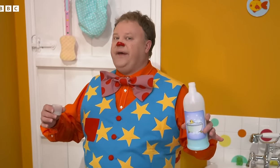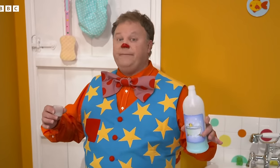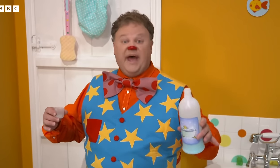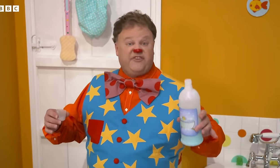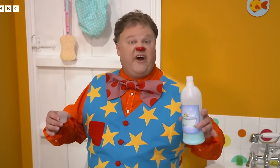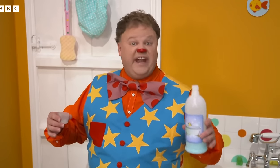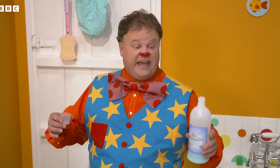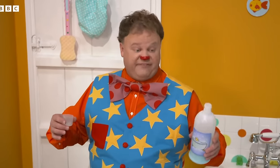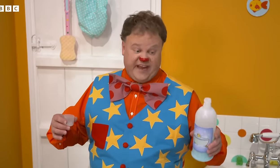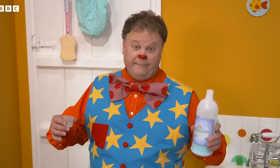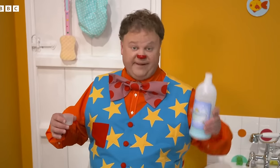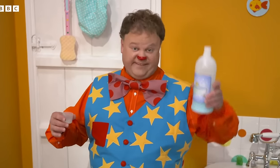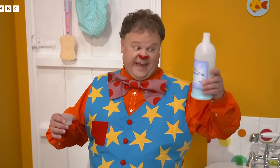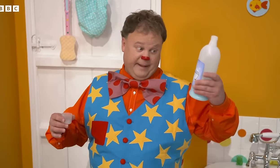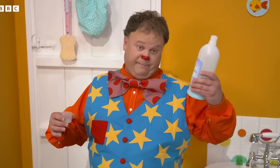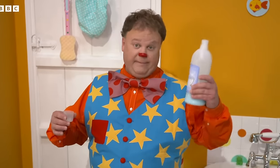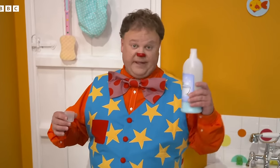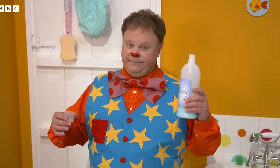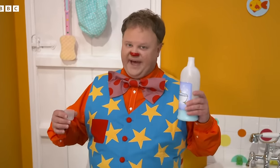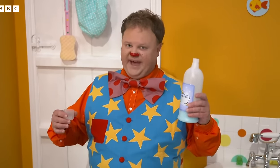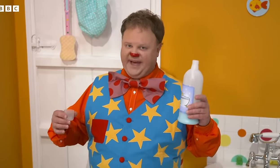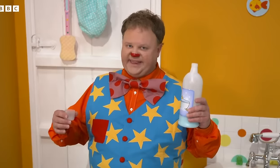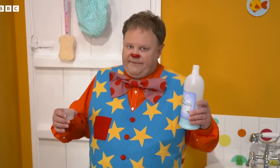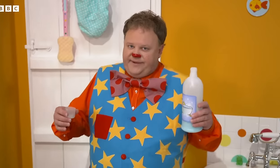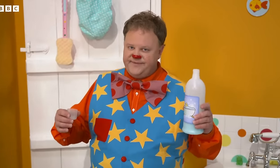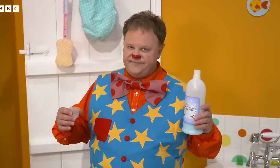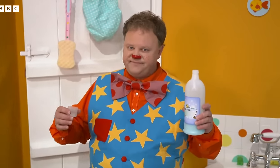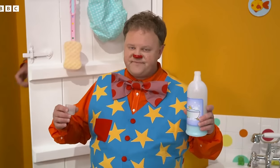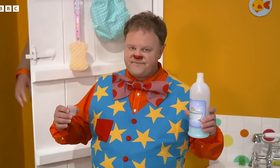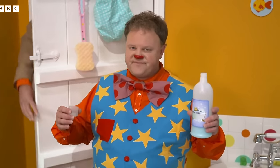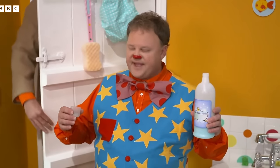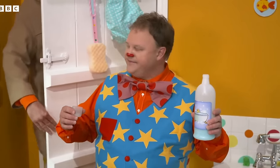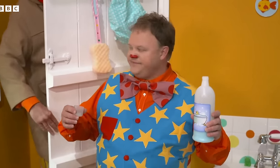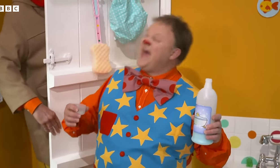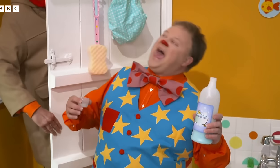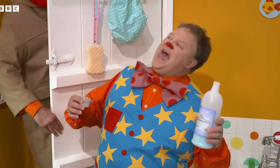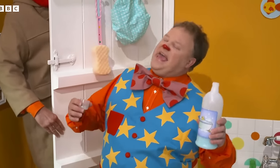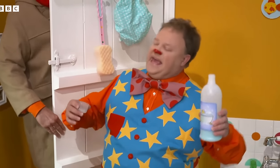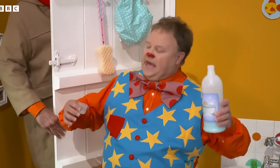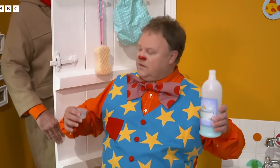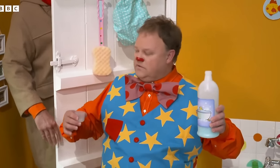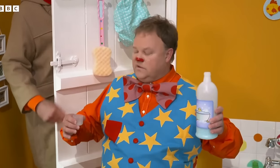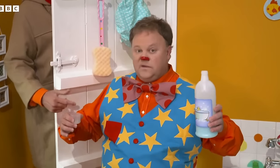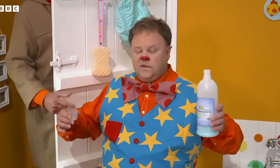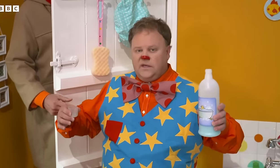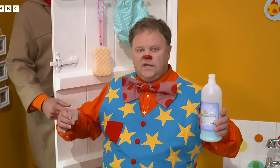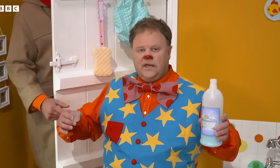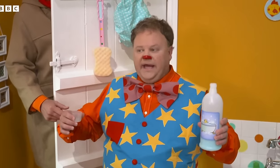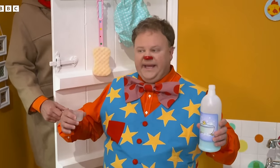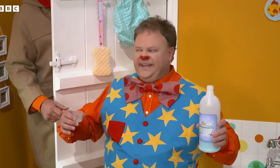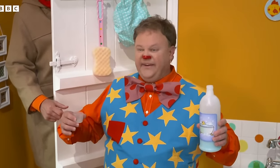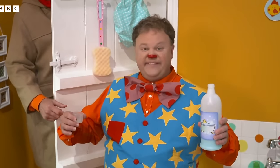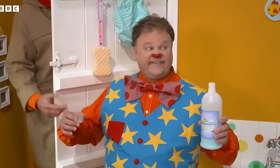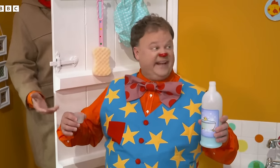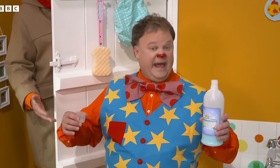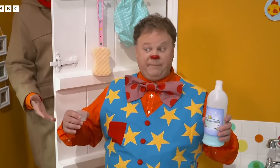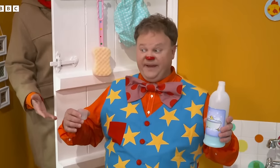bathroom trying to give Tumble Ted a bubble bath. What was that, the boy? Day! Where are my slippers? Your